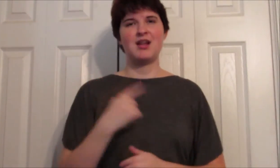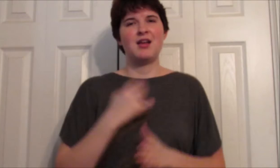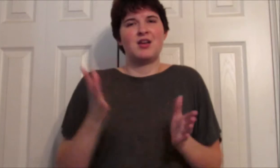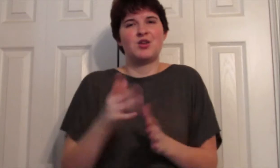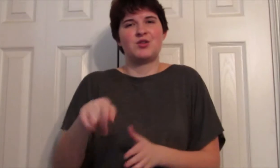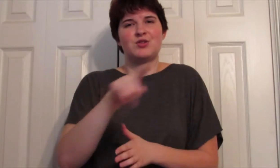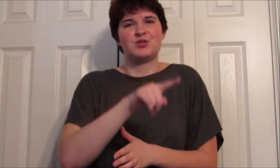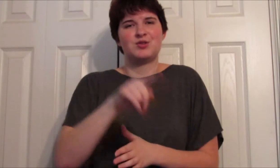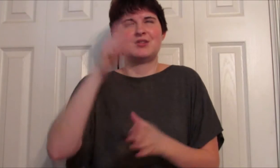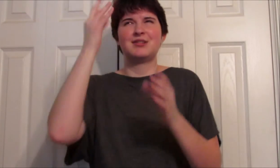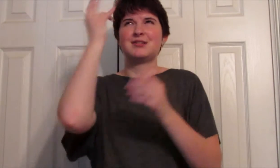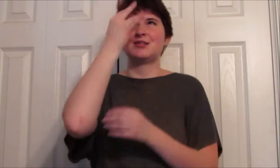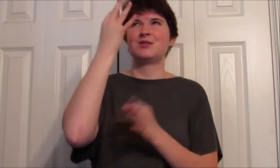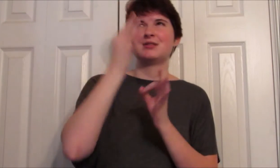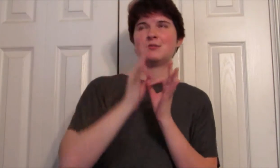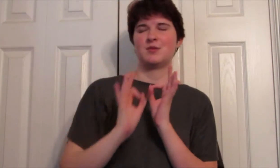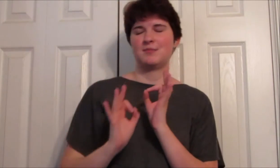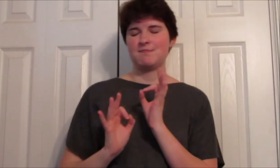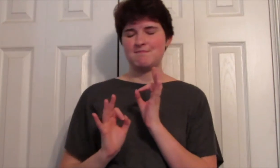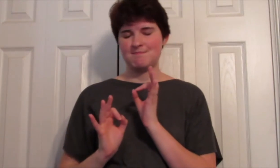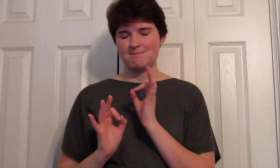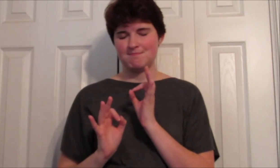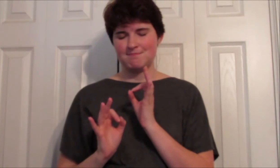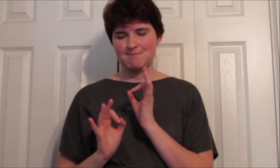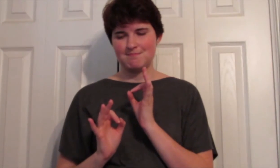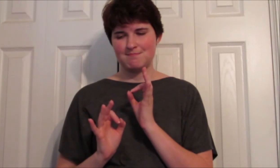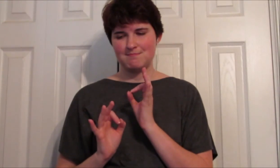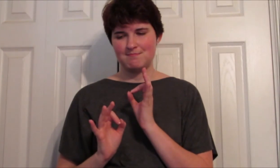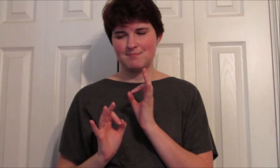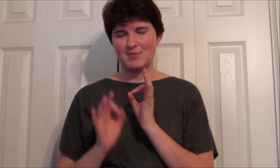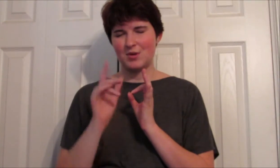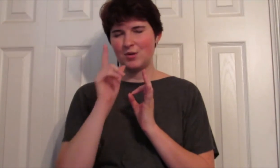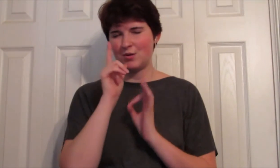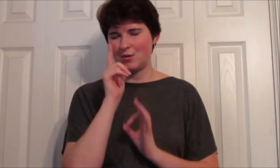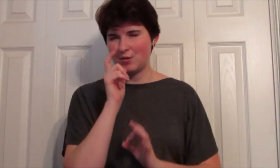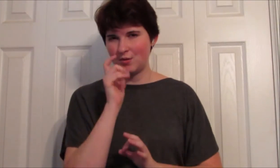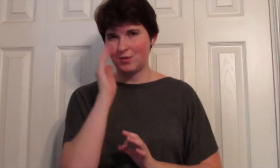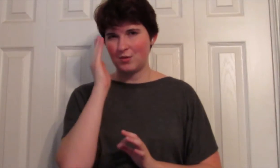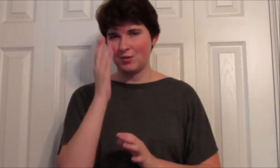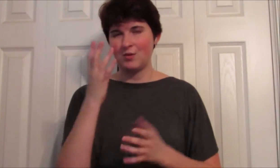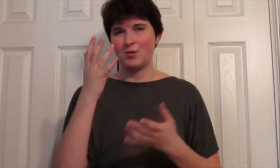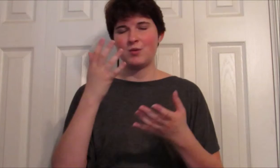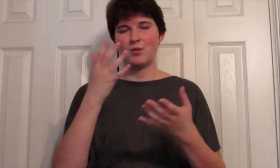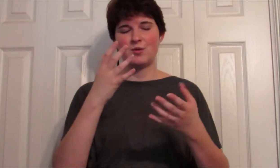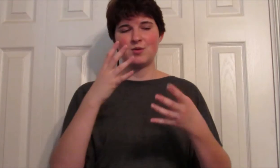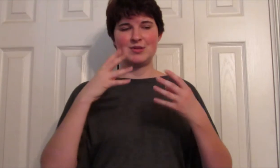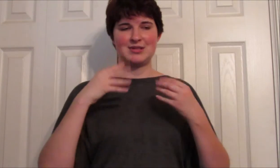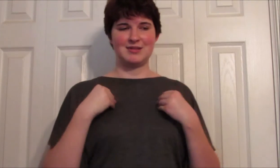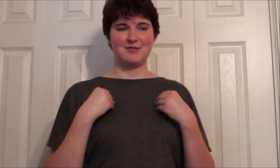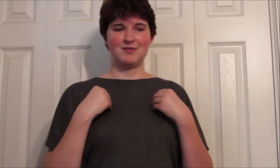consider very simply this. Who is going to get the overflow of our